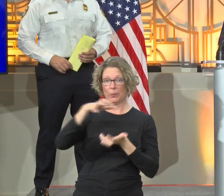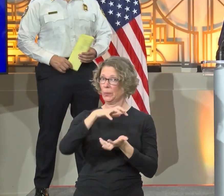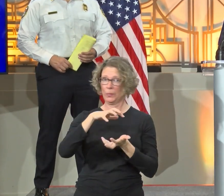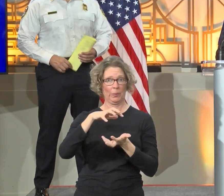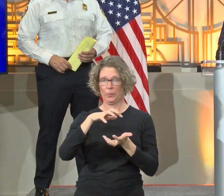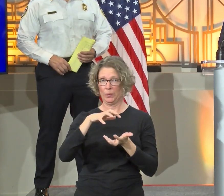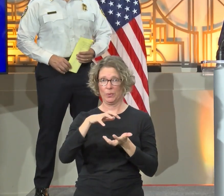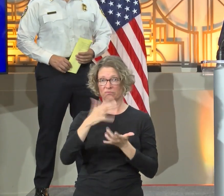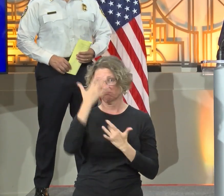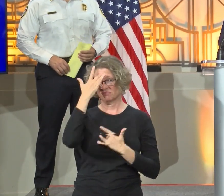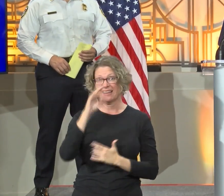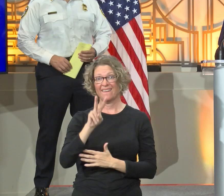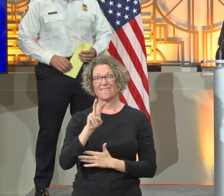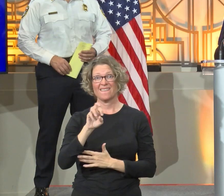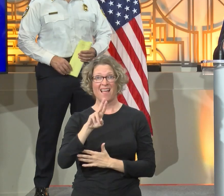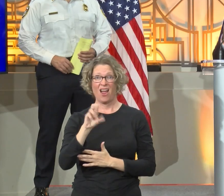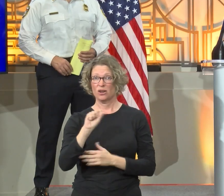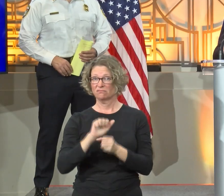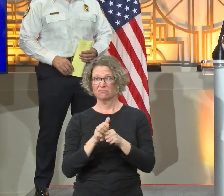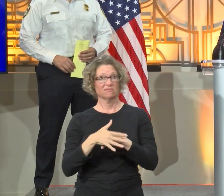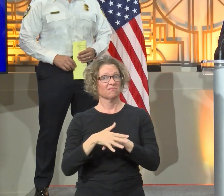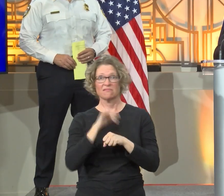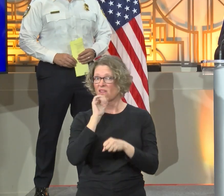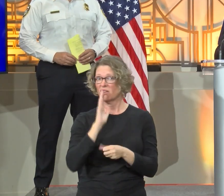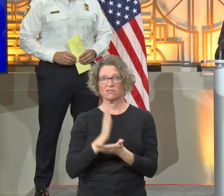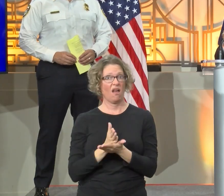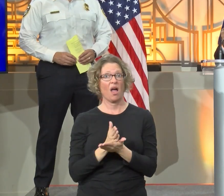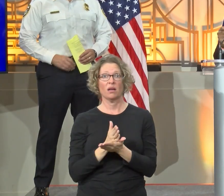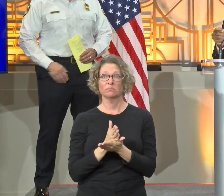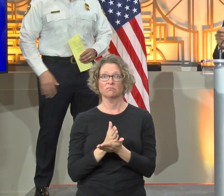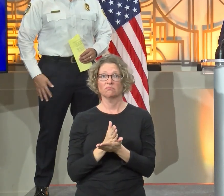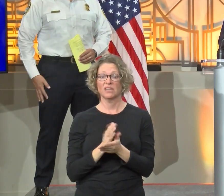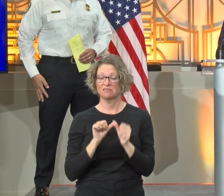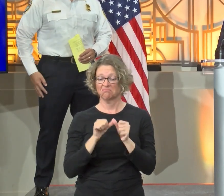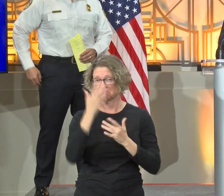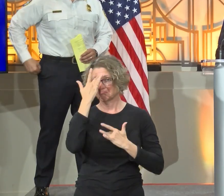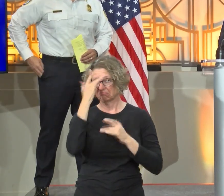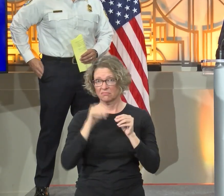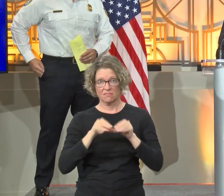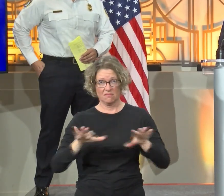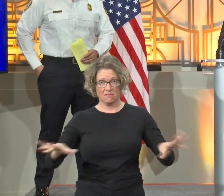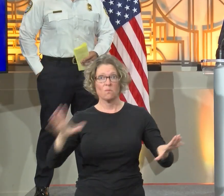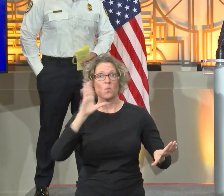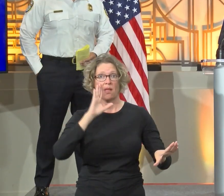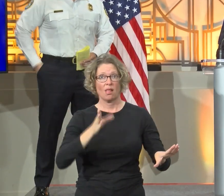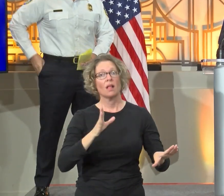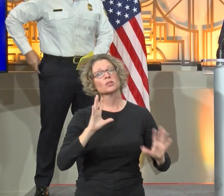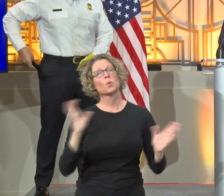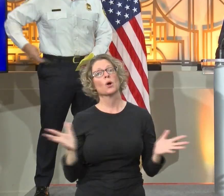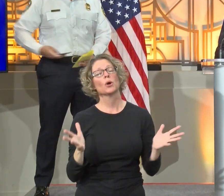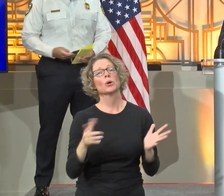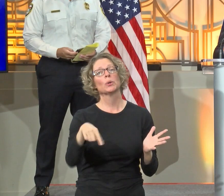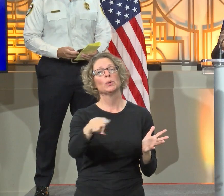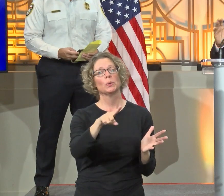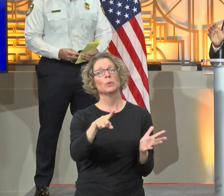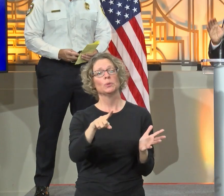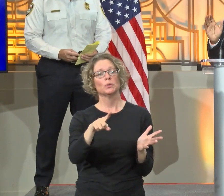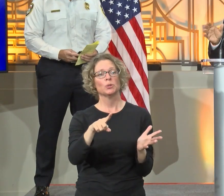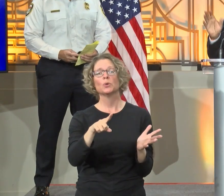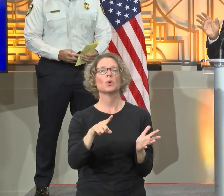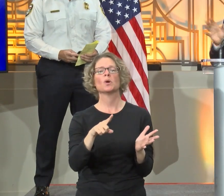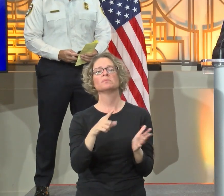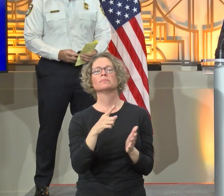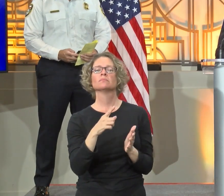a break, okay? So let me repeat that. As a storm comes, the virus doesn't take a break. Let me encourage you, for example, instead of waiting for